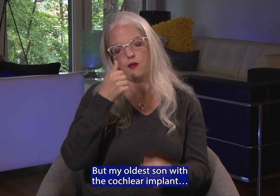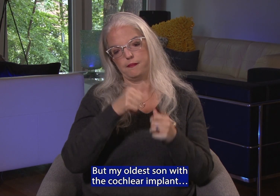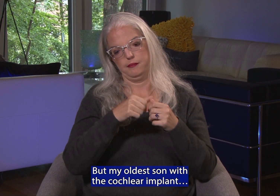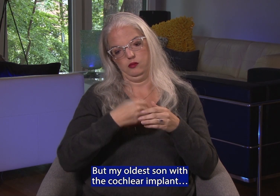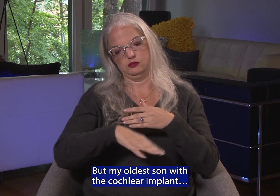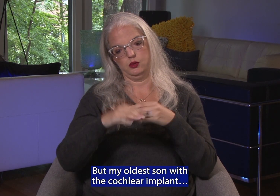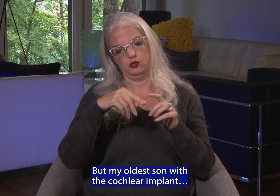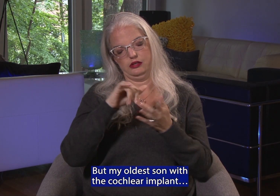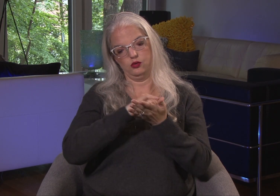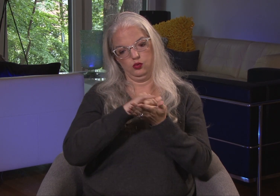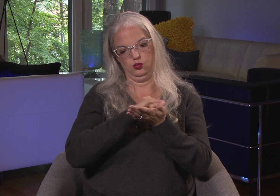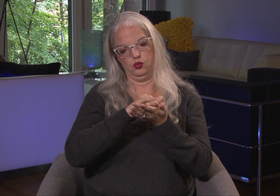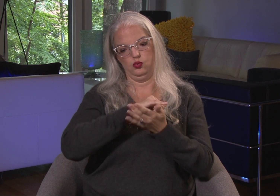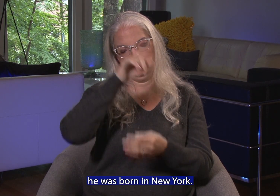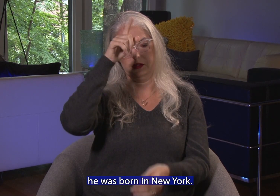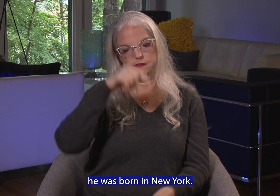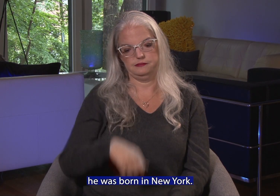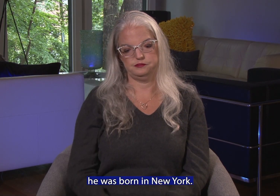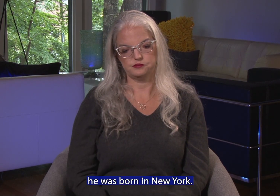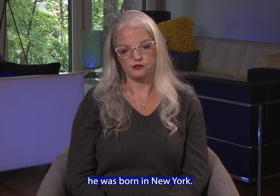implant, he was born in New York.